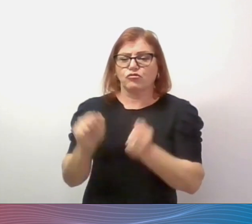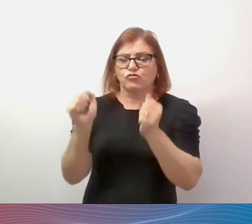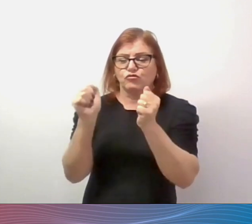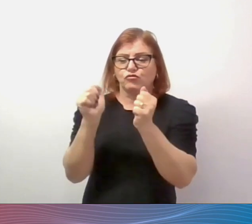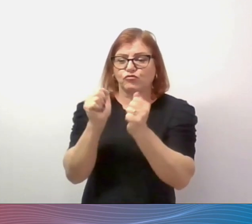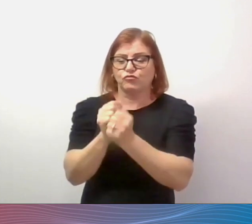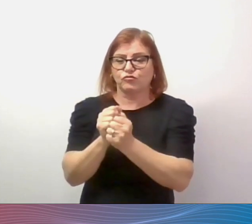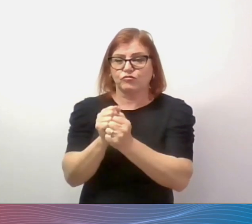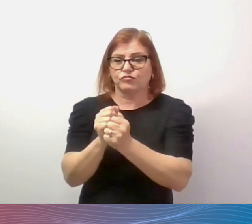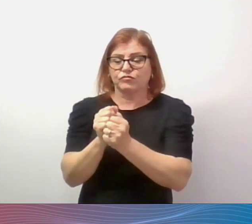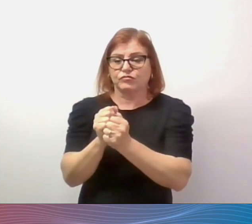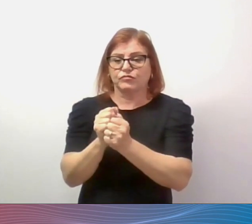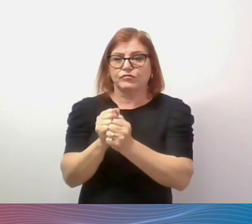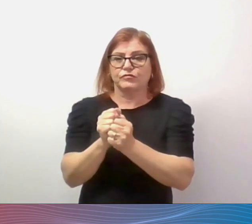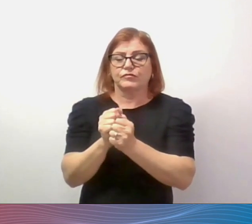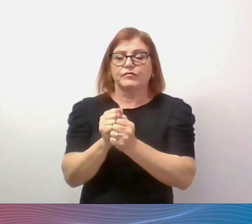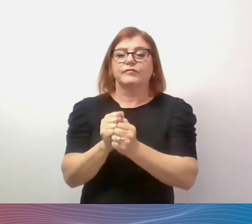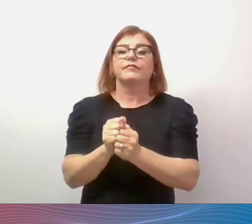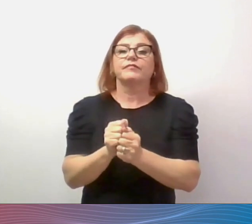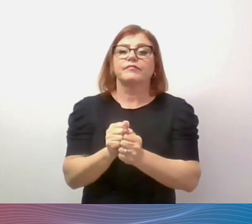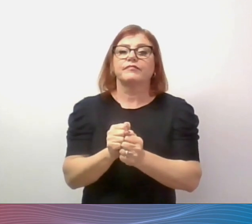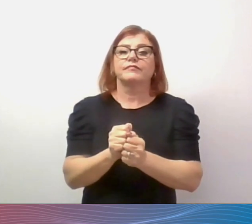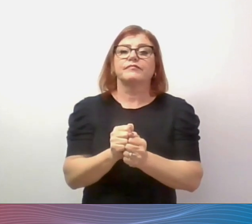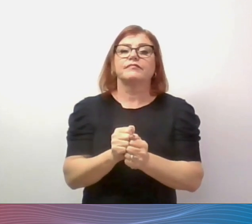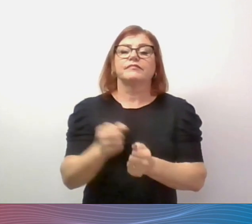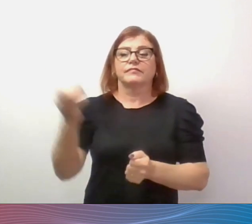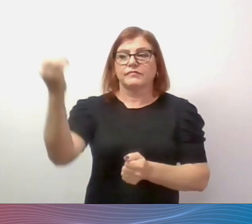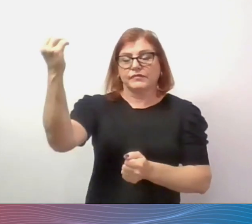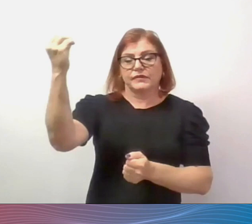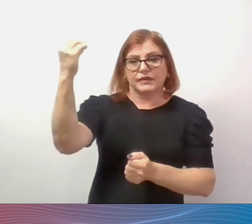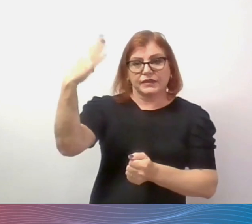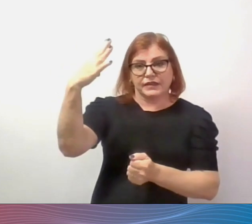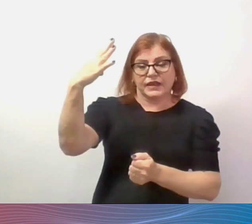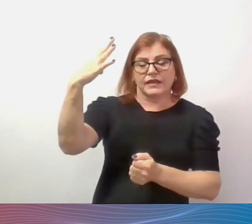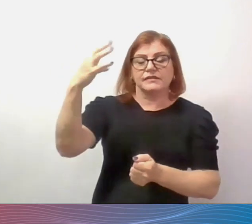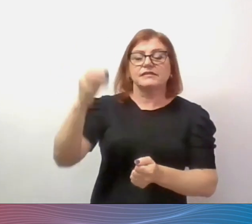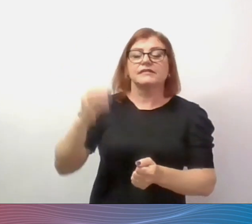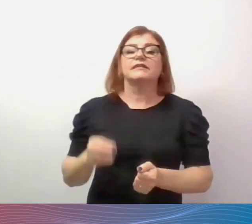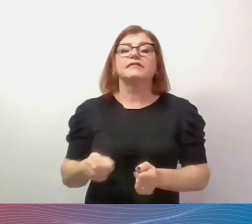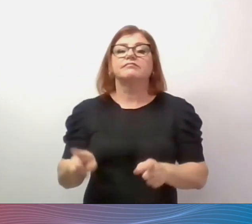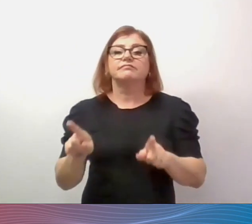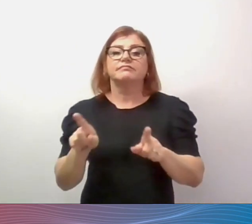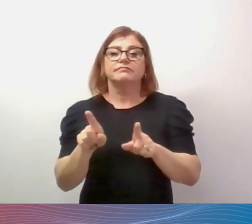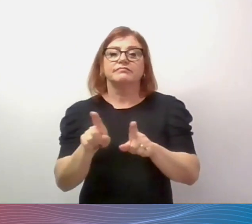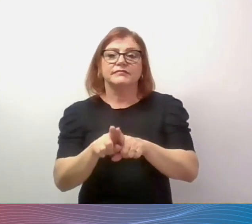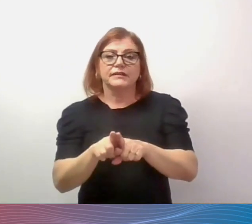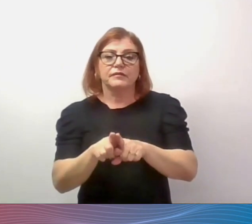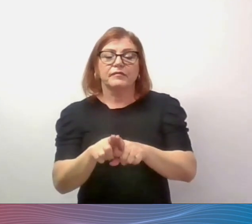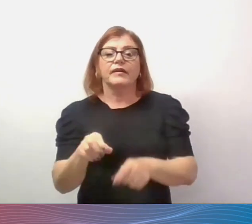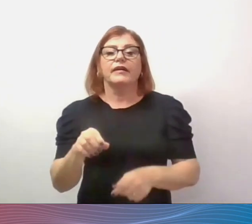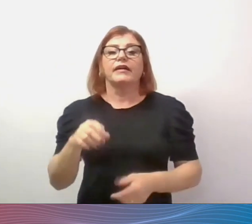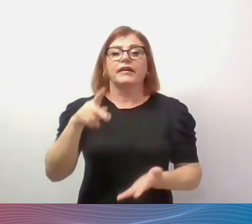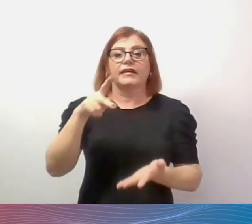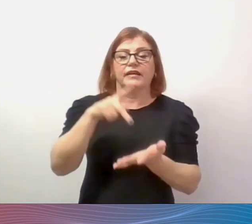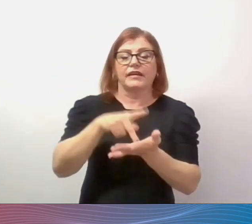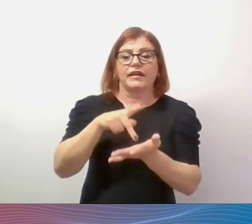brought grace and truth. A graça é a